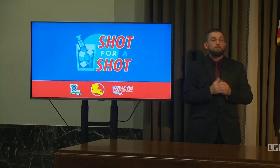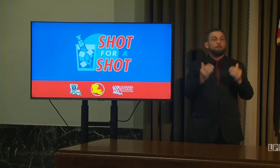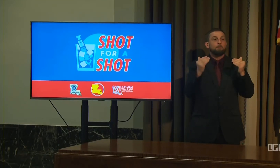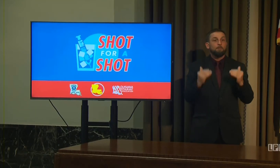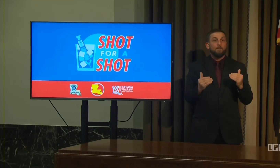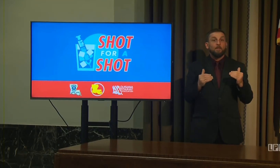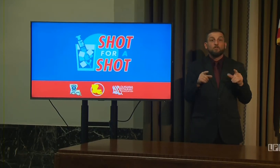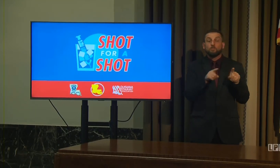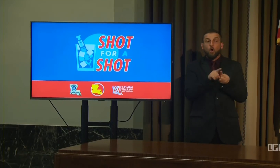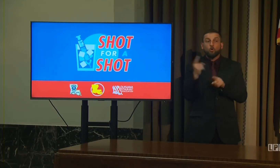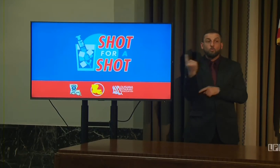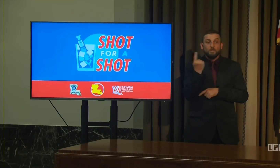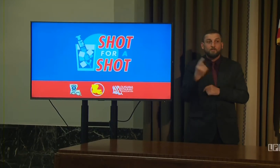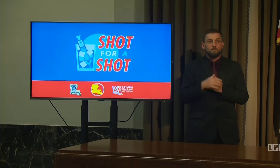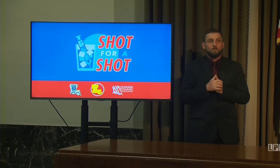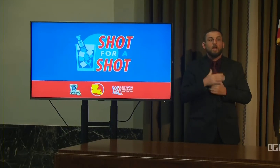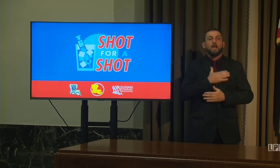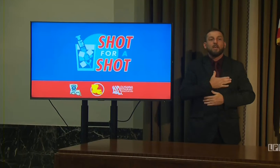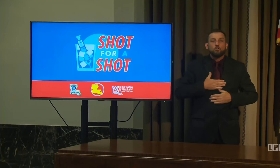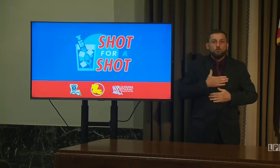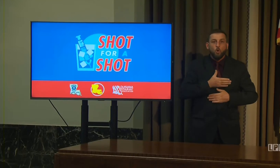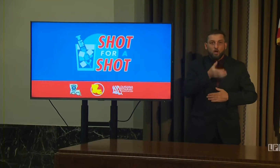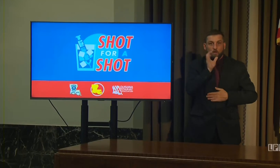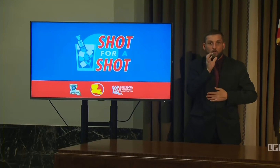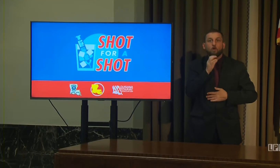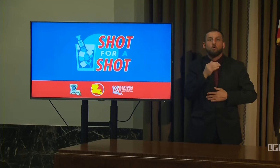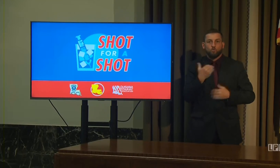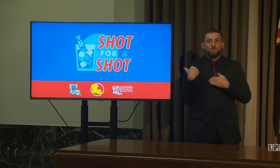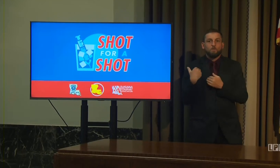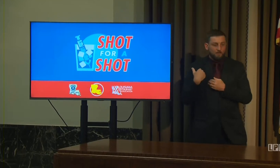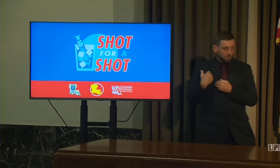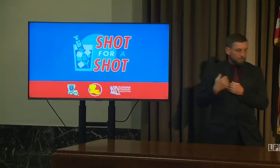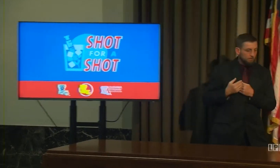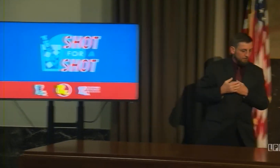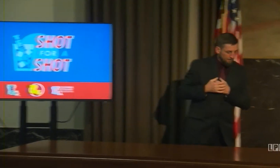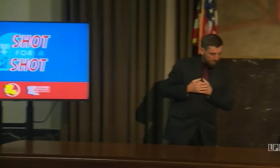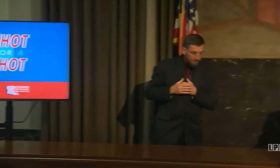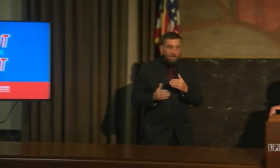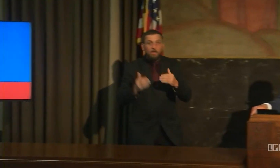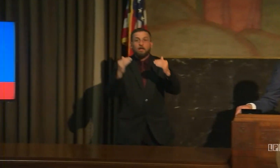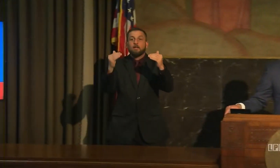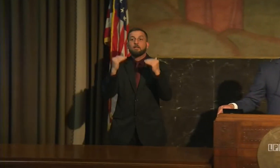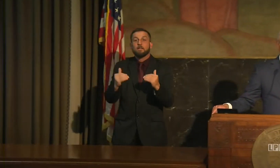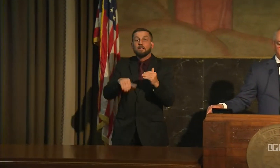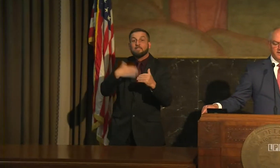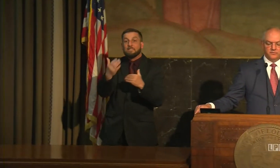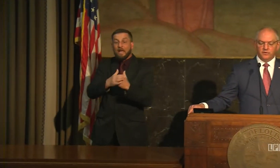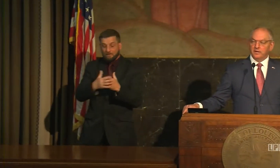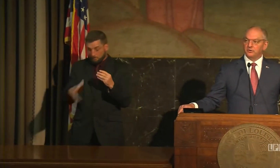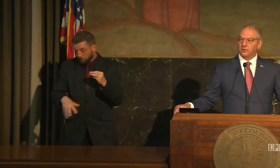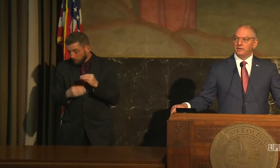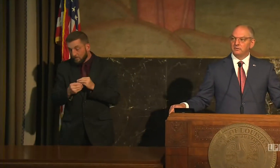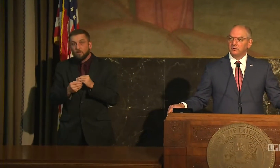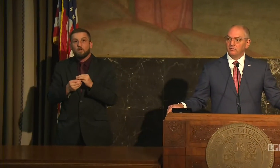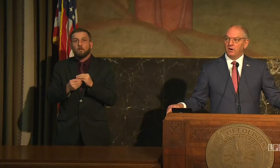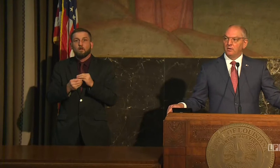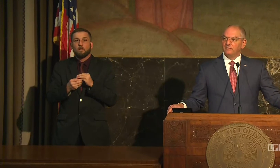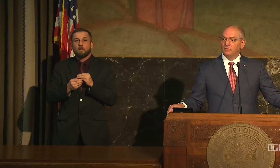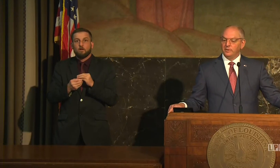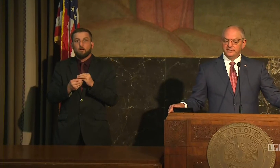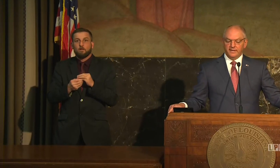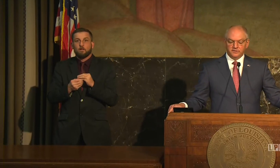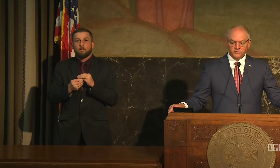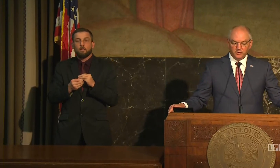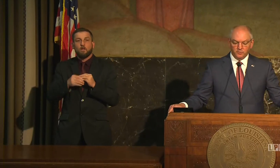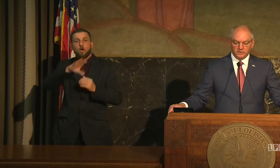And as always, enjoy responsibly. The next perk that I'm excited to announce today is free entry into all